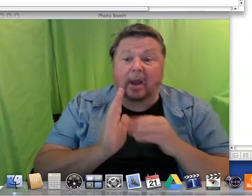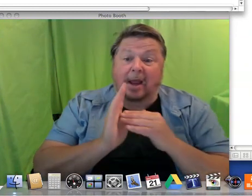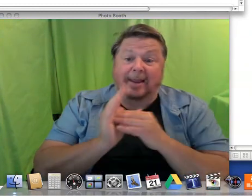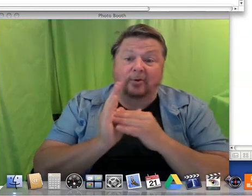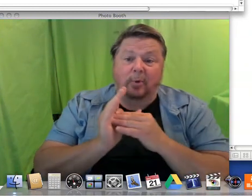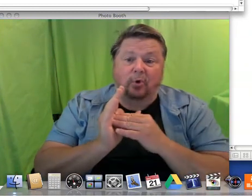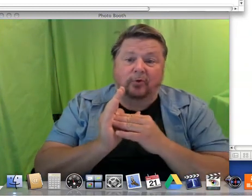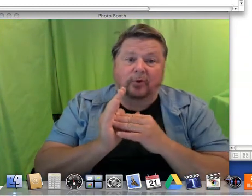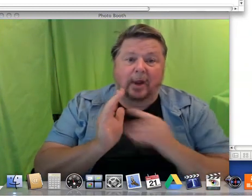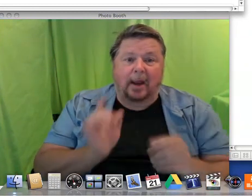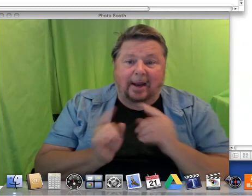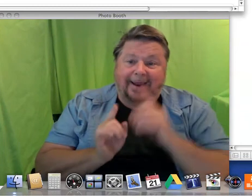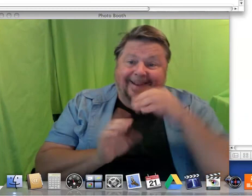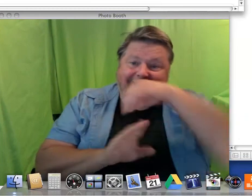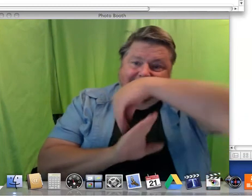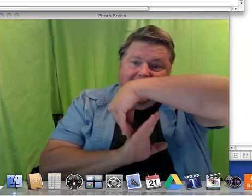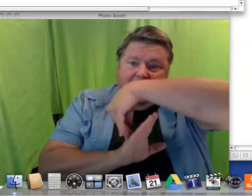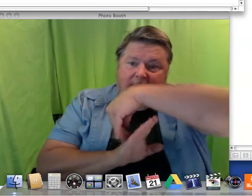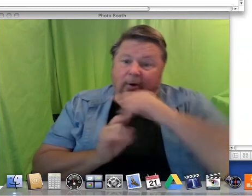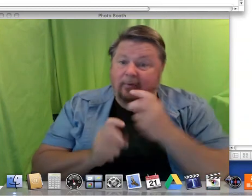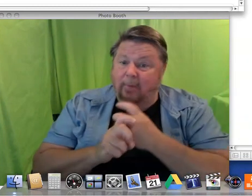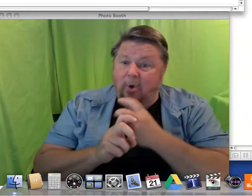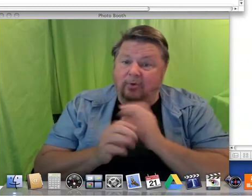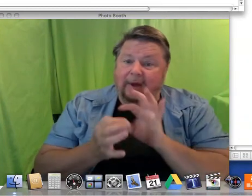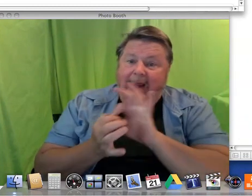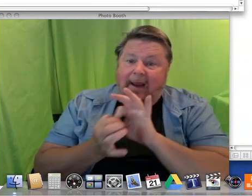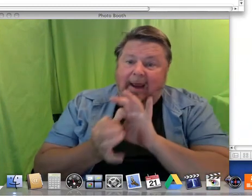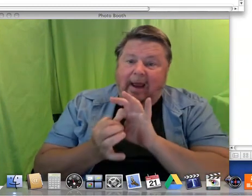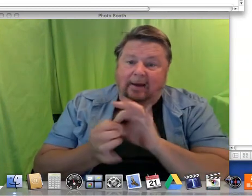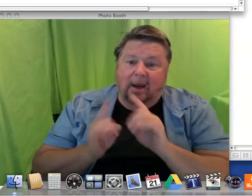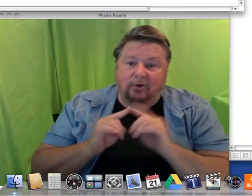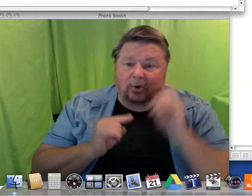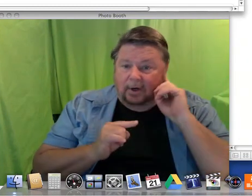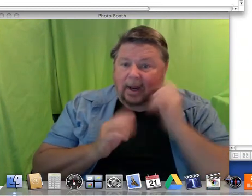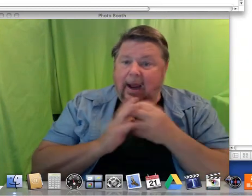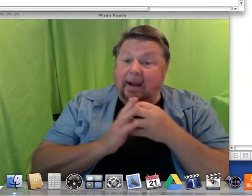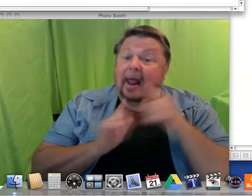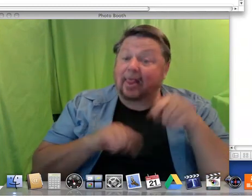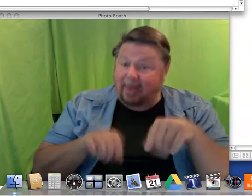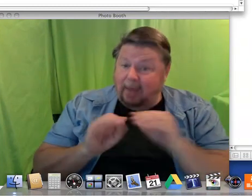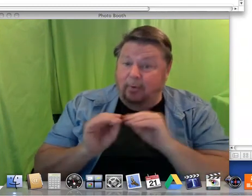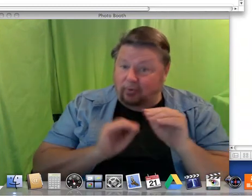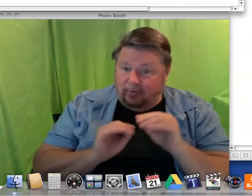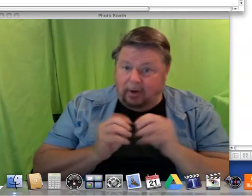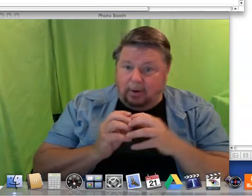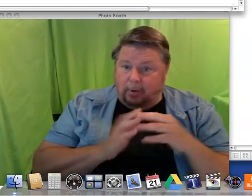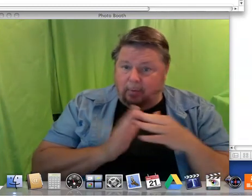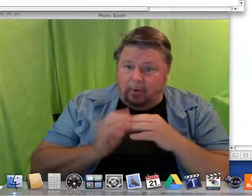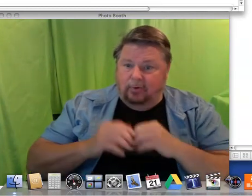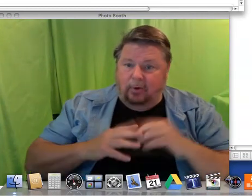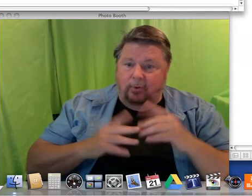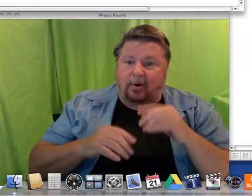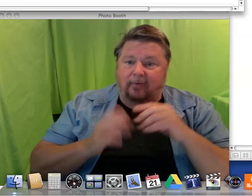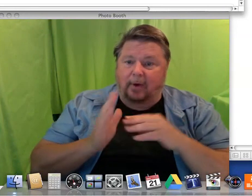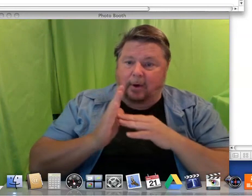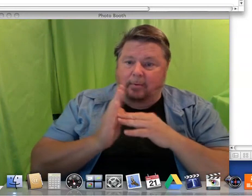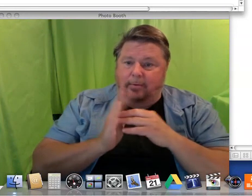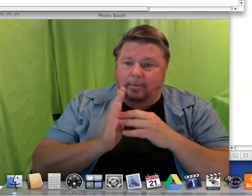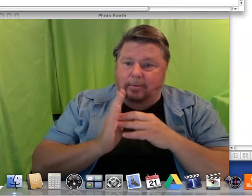Okay, this moves, and then inside you have bones attached to it, and they move. So you